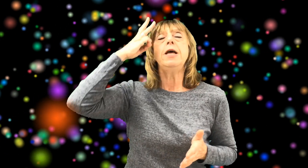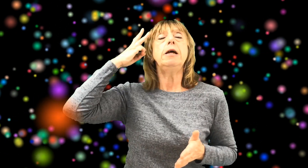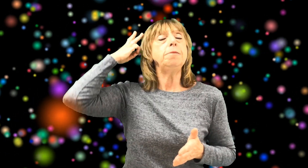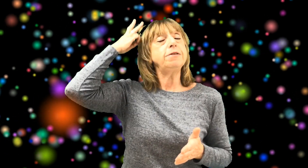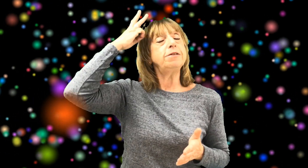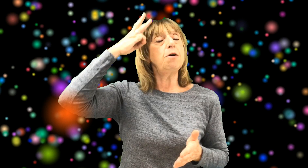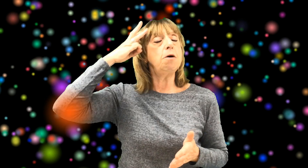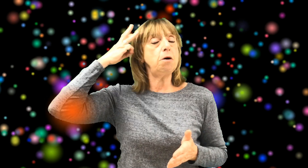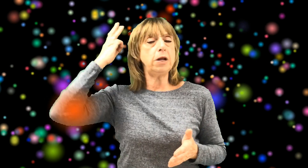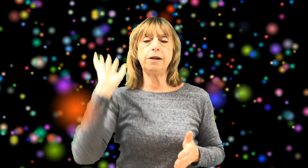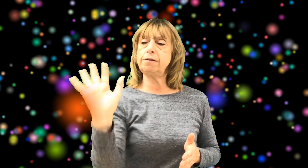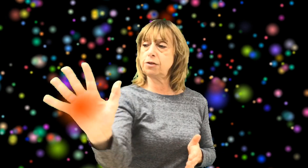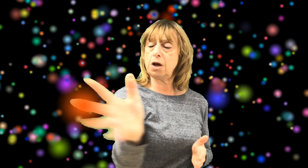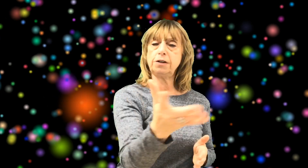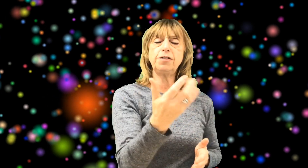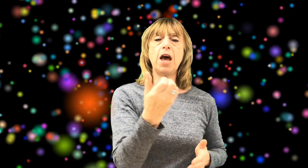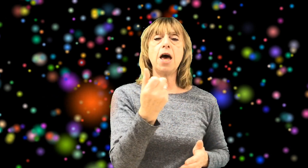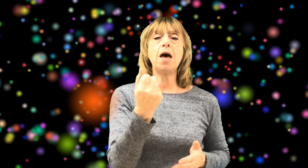dreams is all it's gonna take.